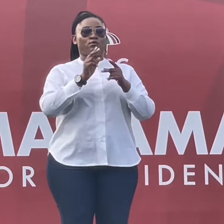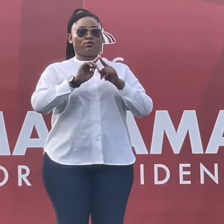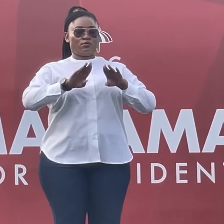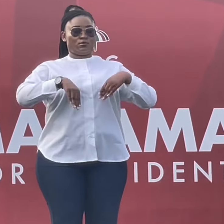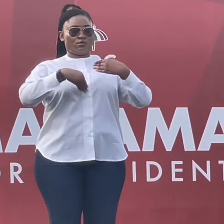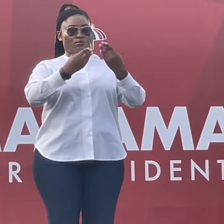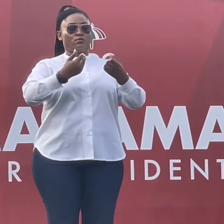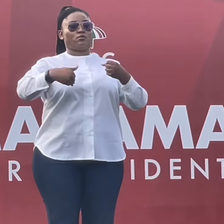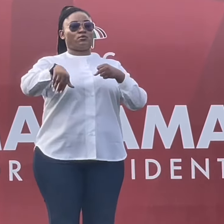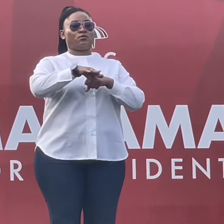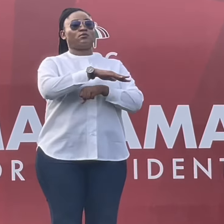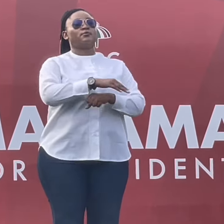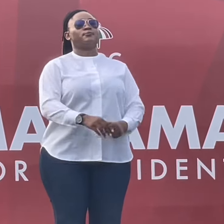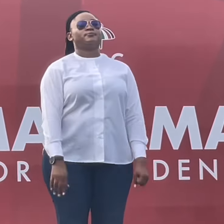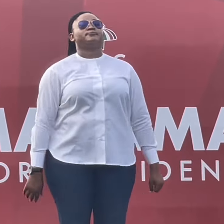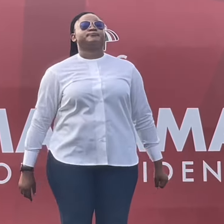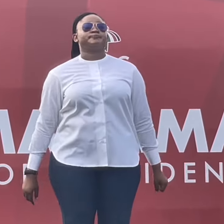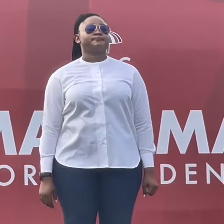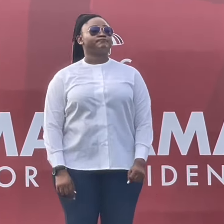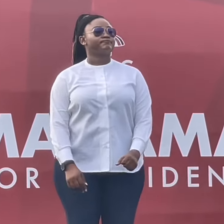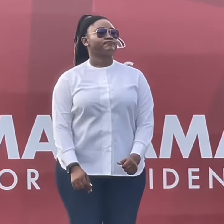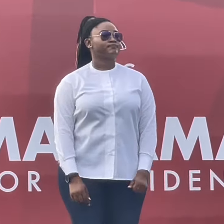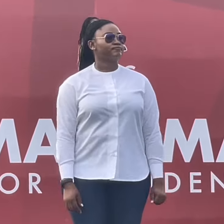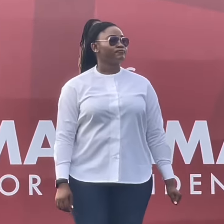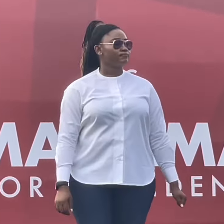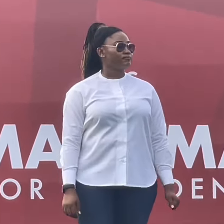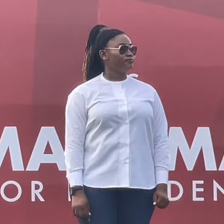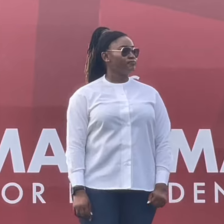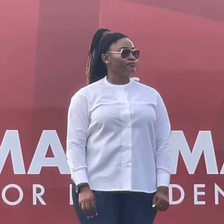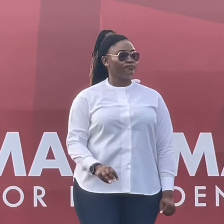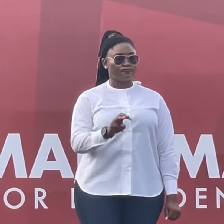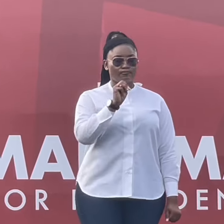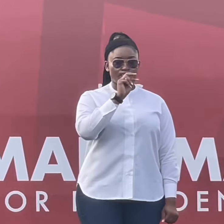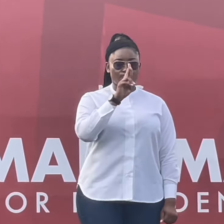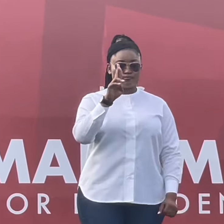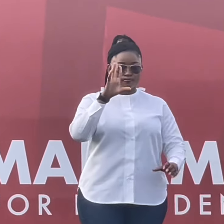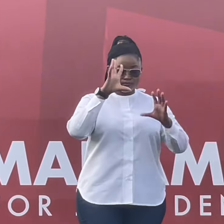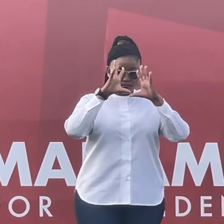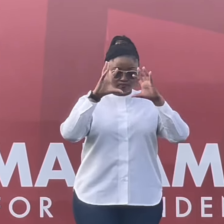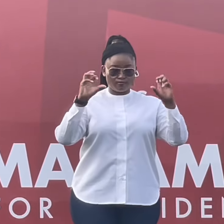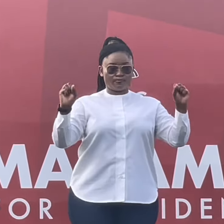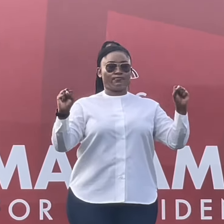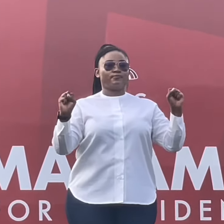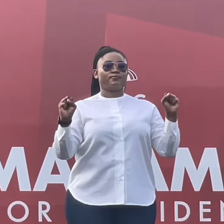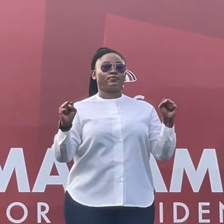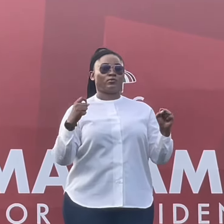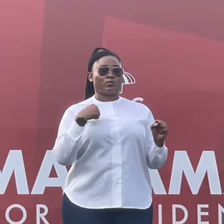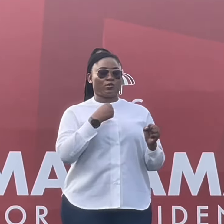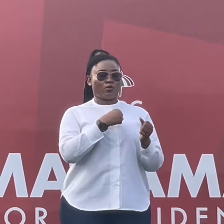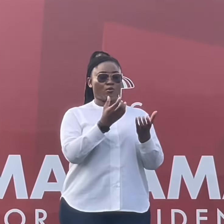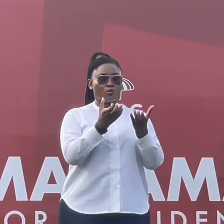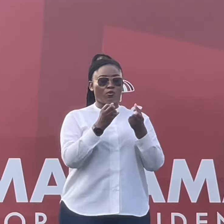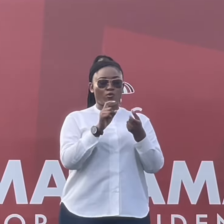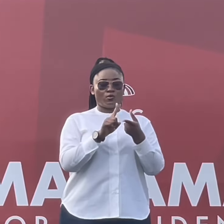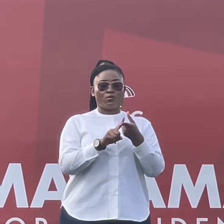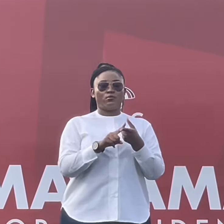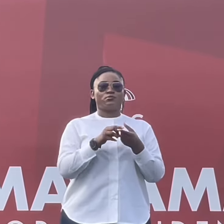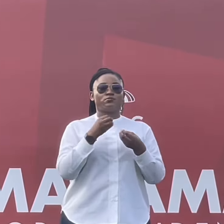hand over. Somebody. Mr. President, we want to urge